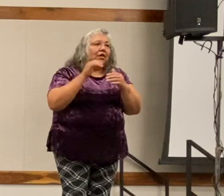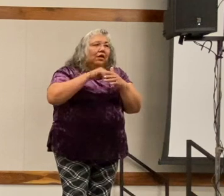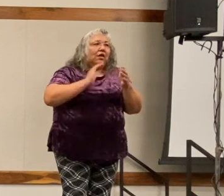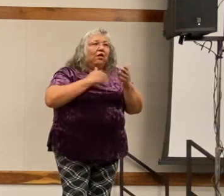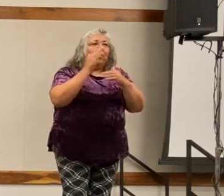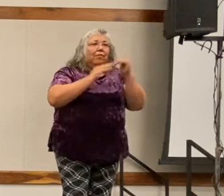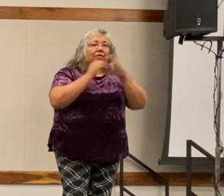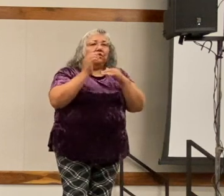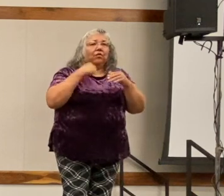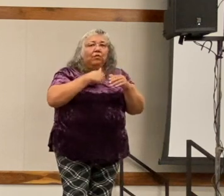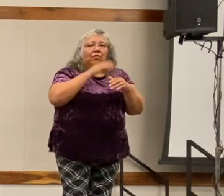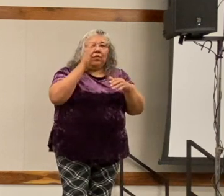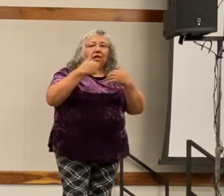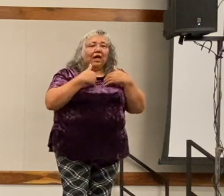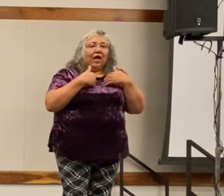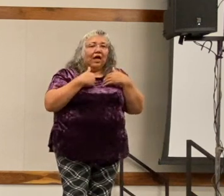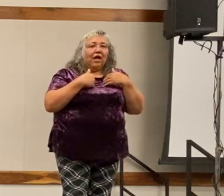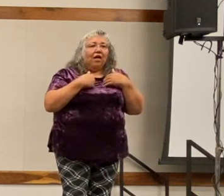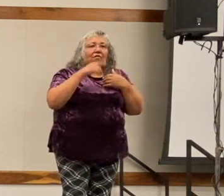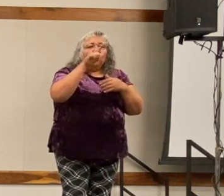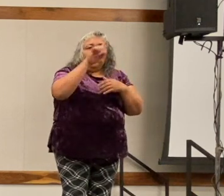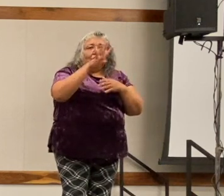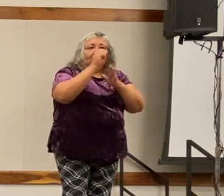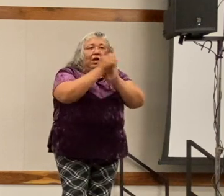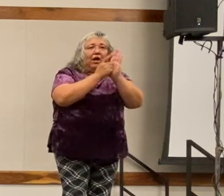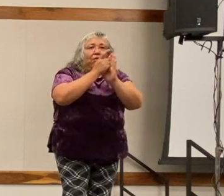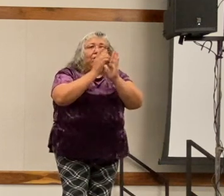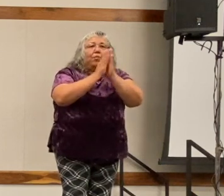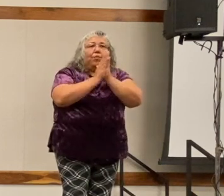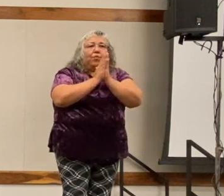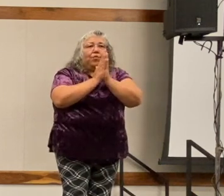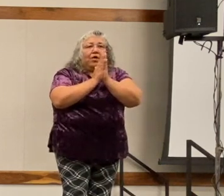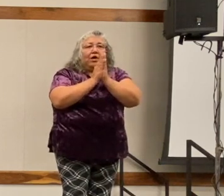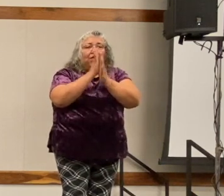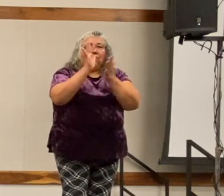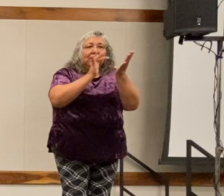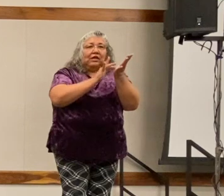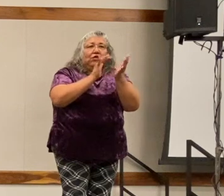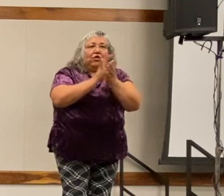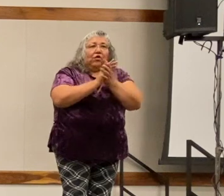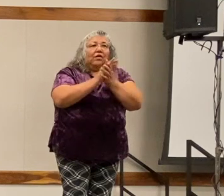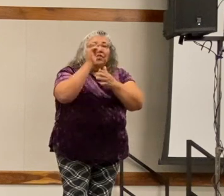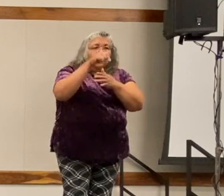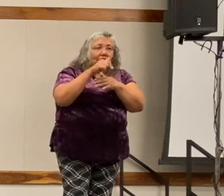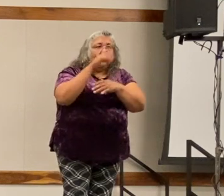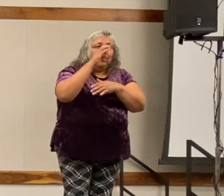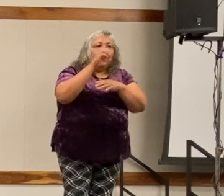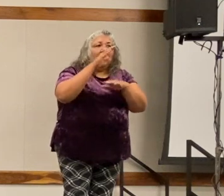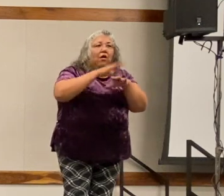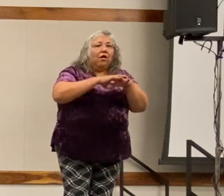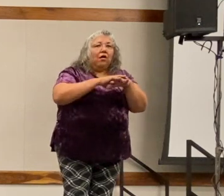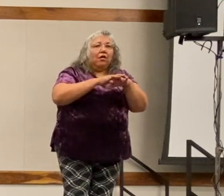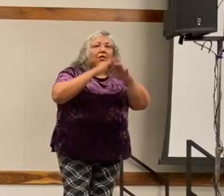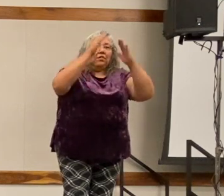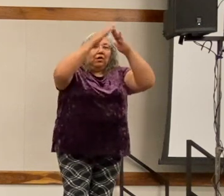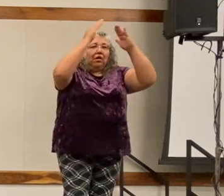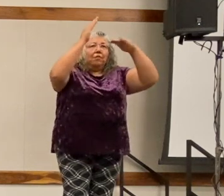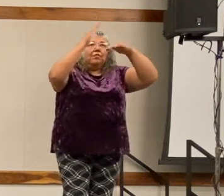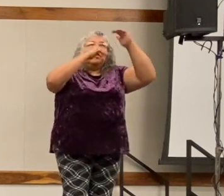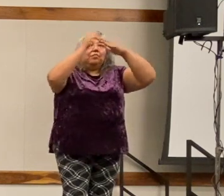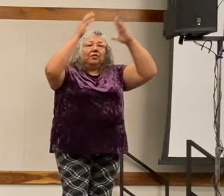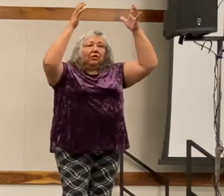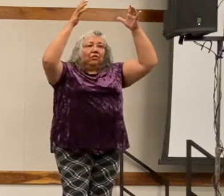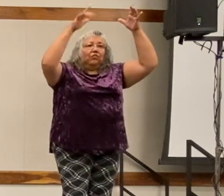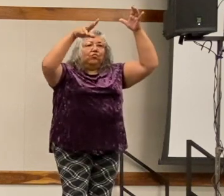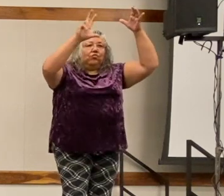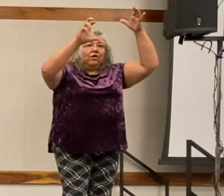building, we will have a 24-hour prayer center. This is going to be on the very top of the building, and it will have